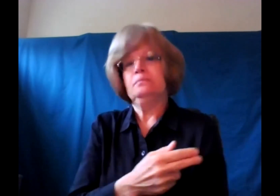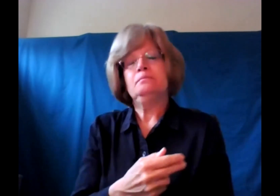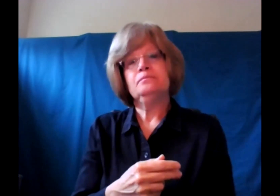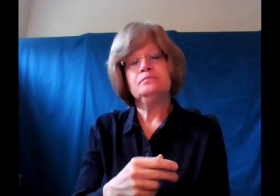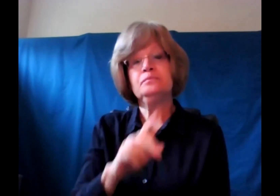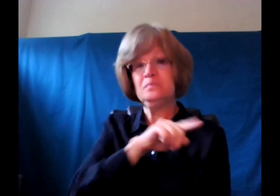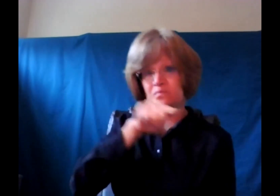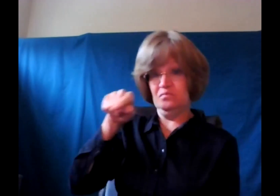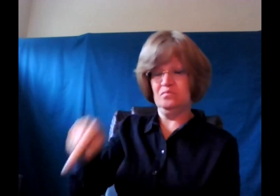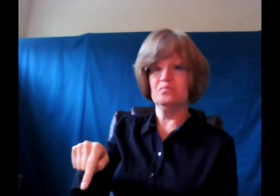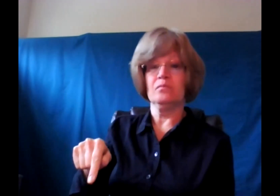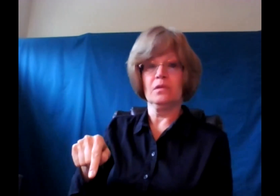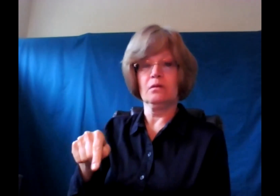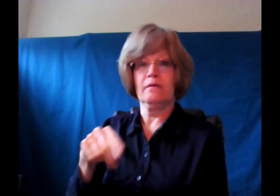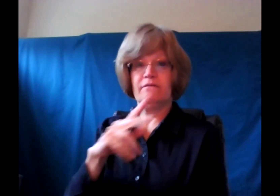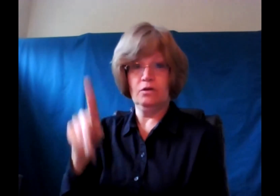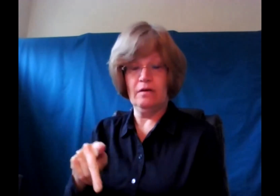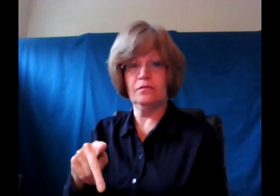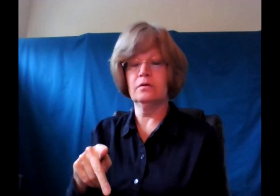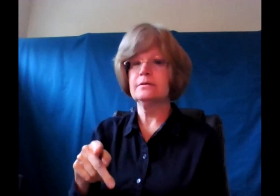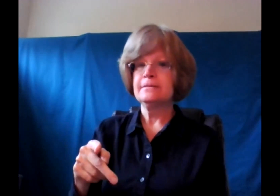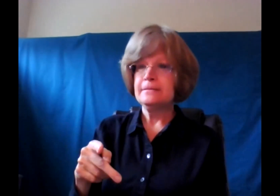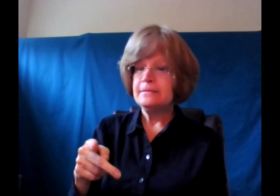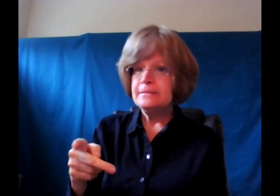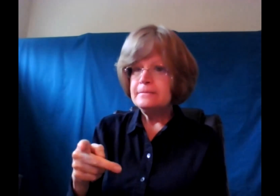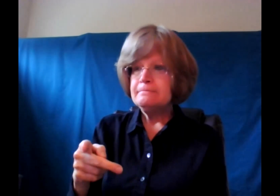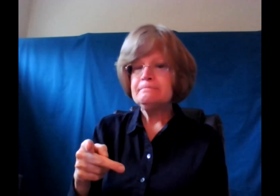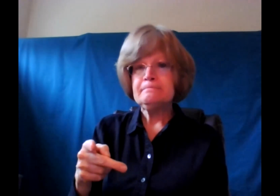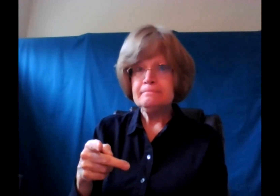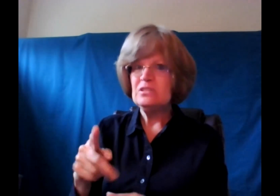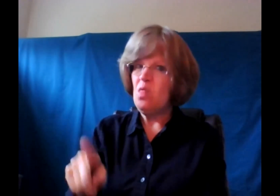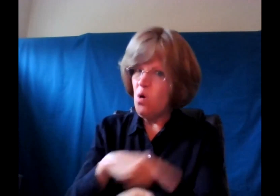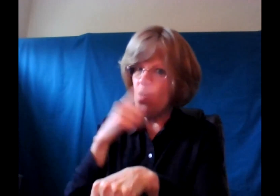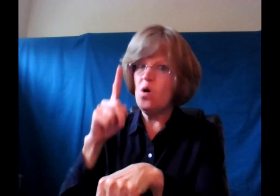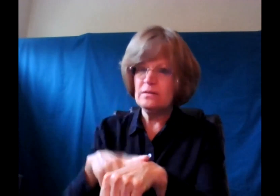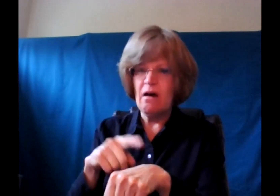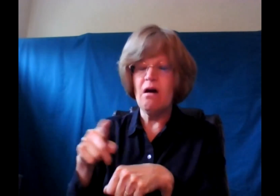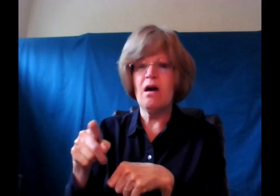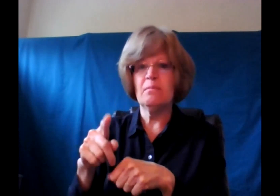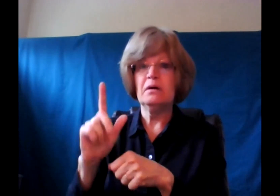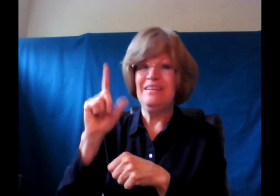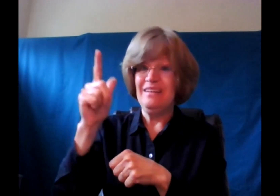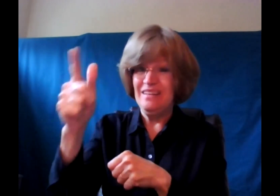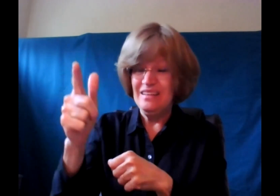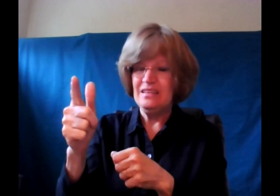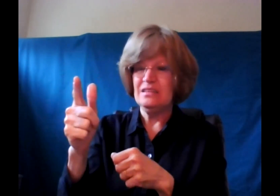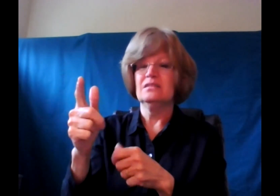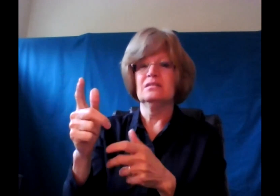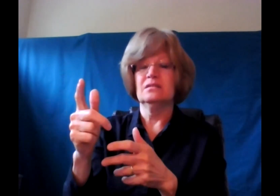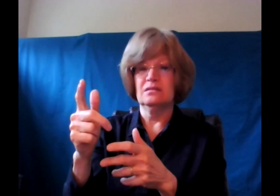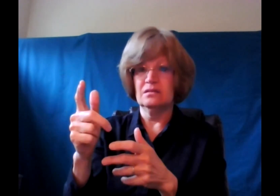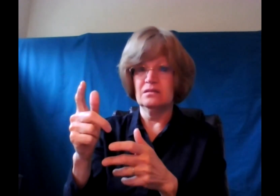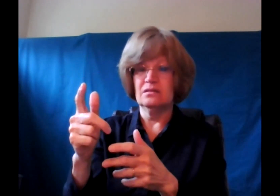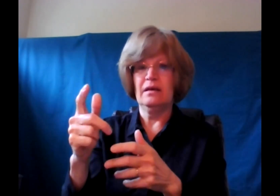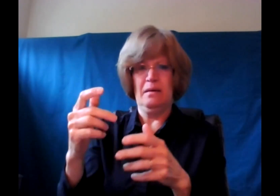So he went to the hospital in Philadelphia, and they worked with him for quite a long time and eventually put him in